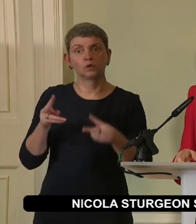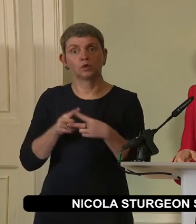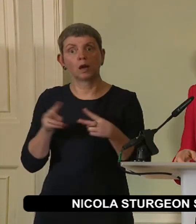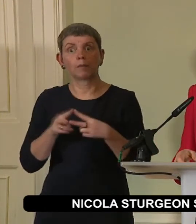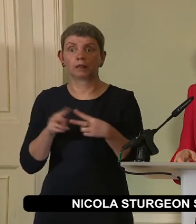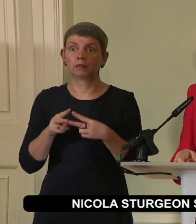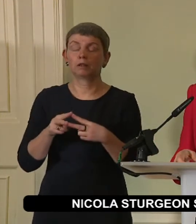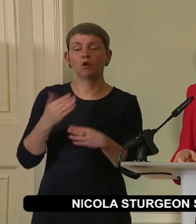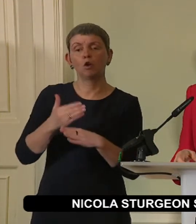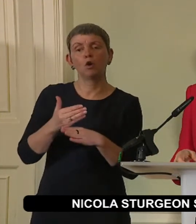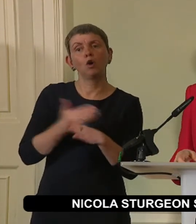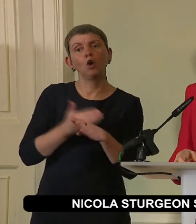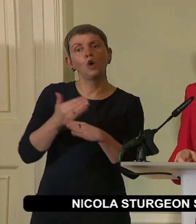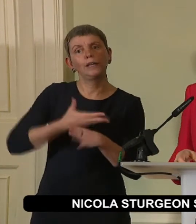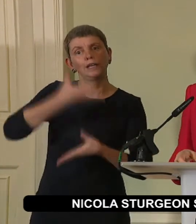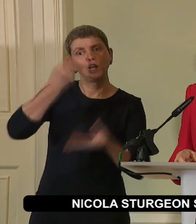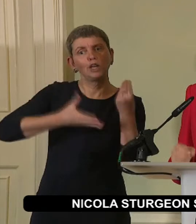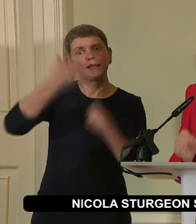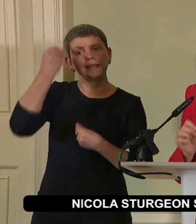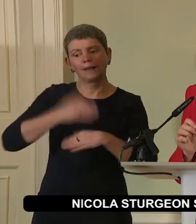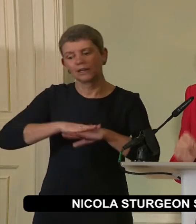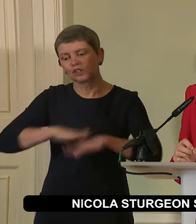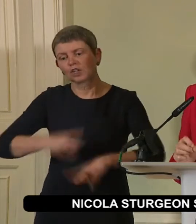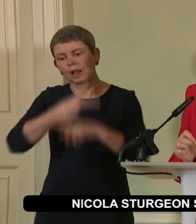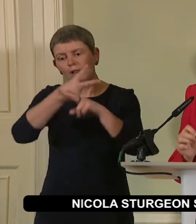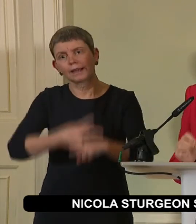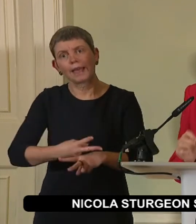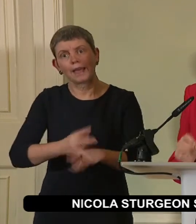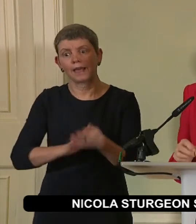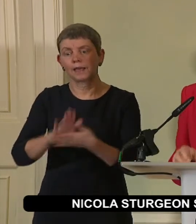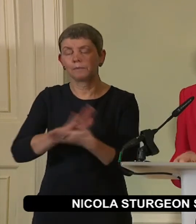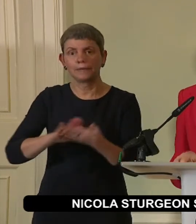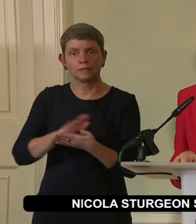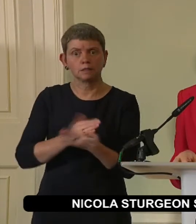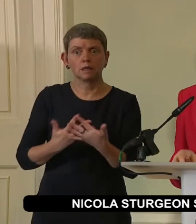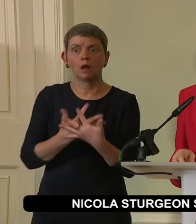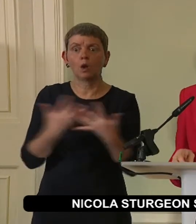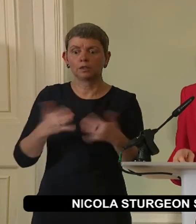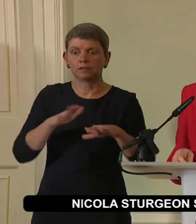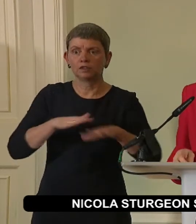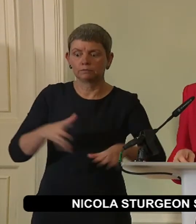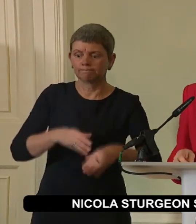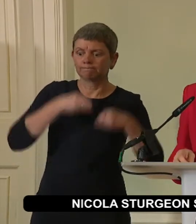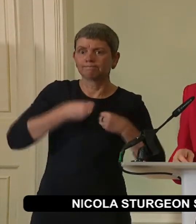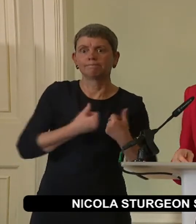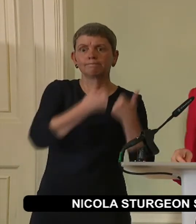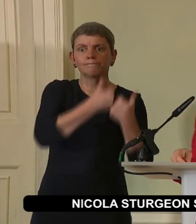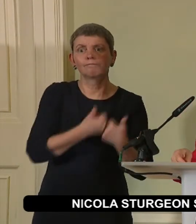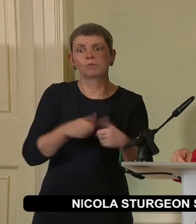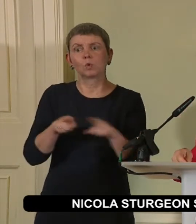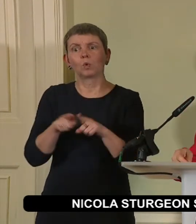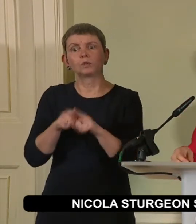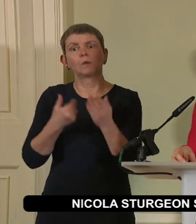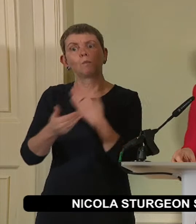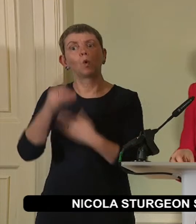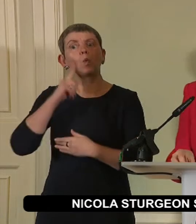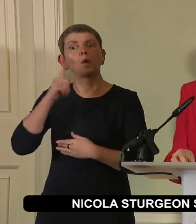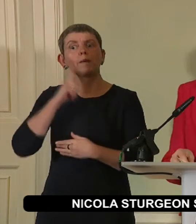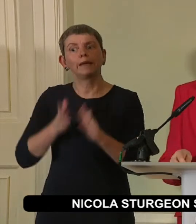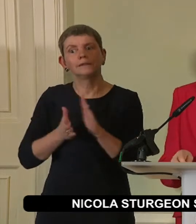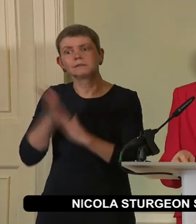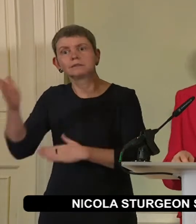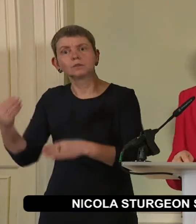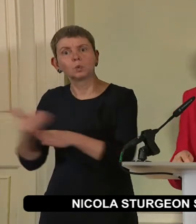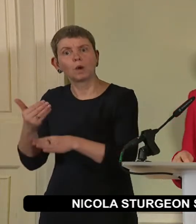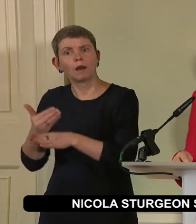transforming opportunities for the youngest children. It's also enabling more women to return to work. The baby box is enshrining